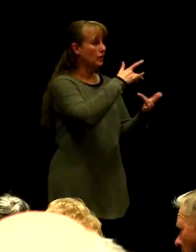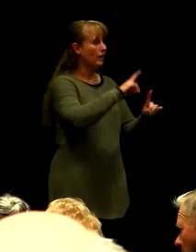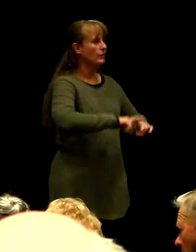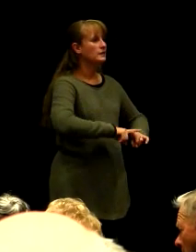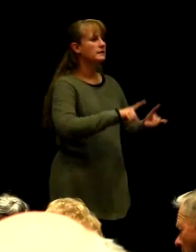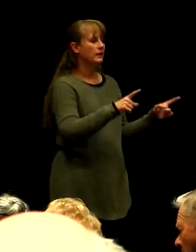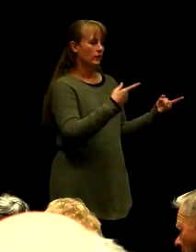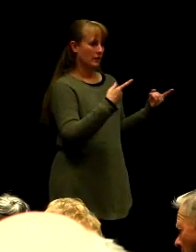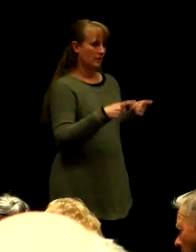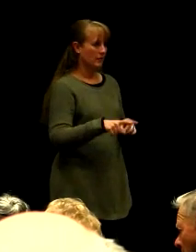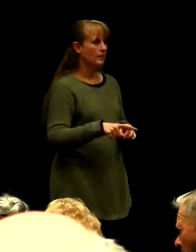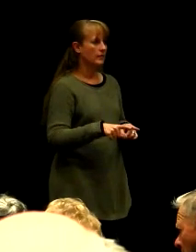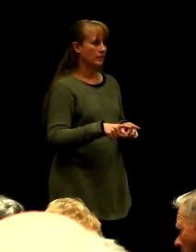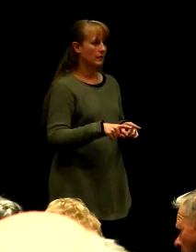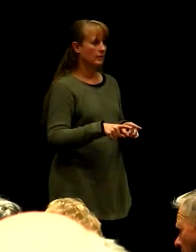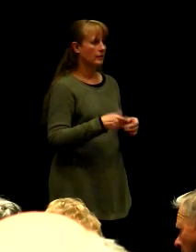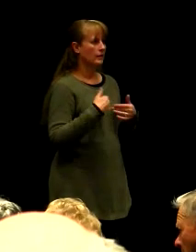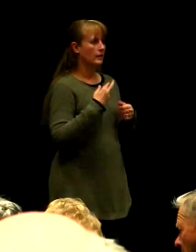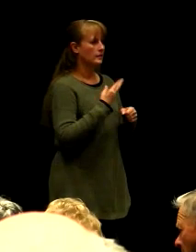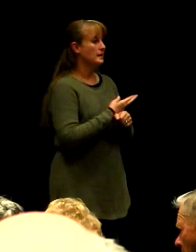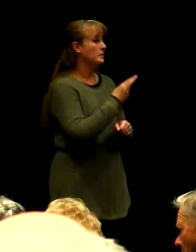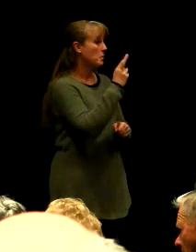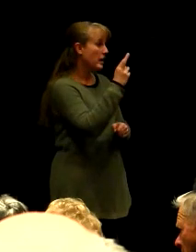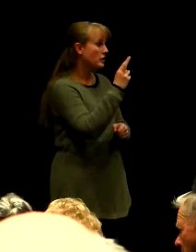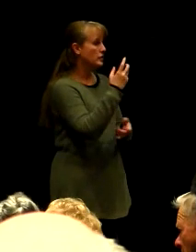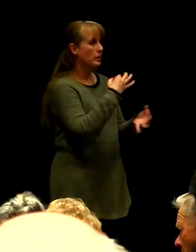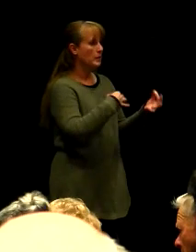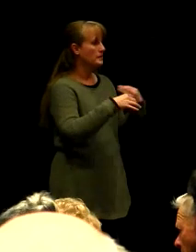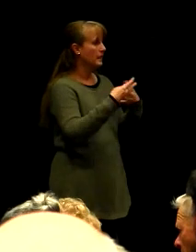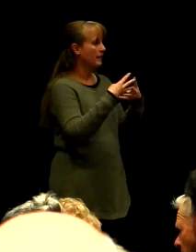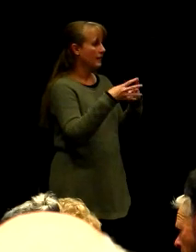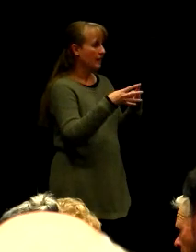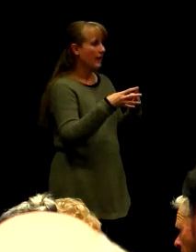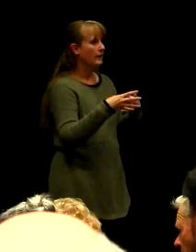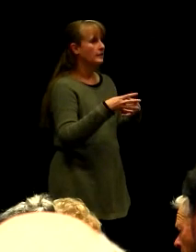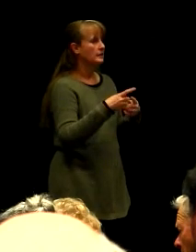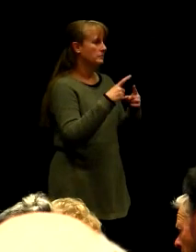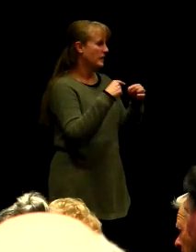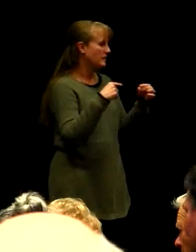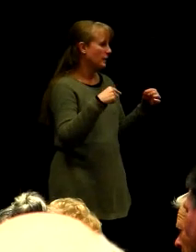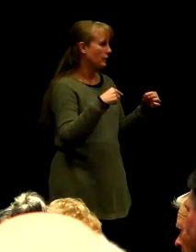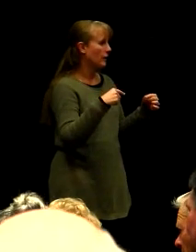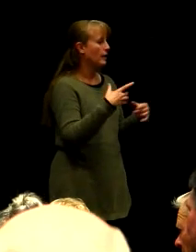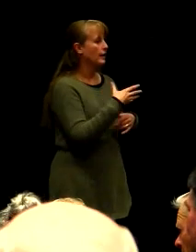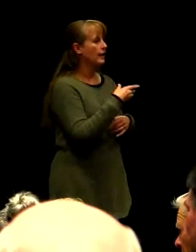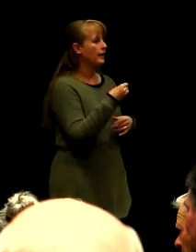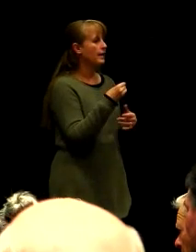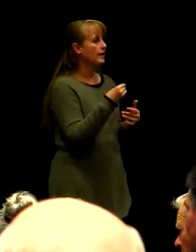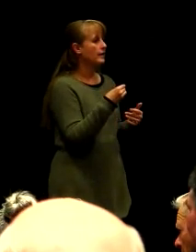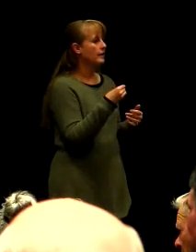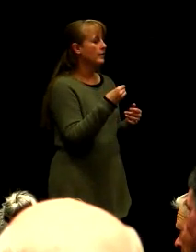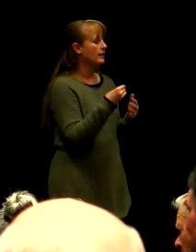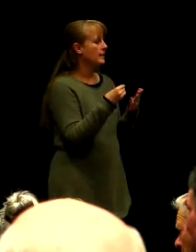differently done. There's a spaceship rather than a gate, etc. And